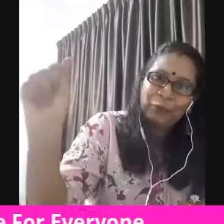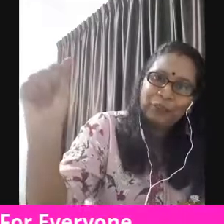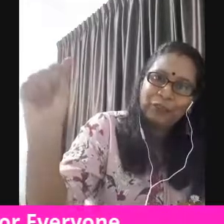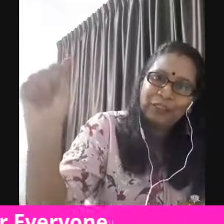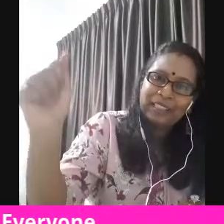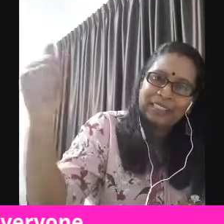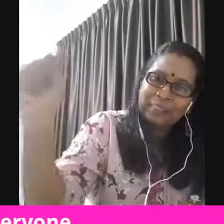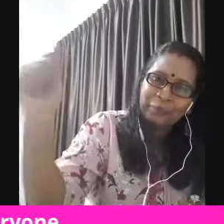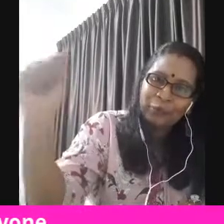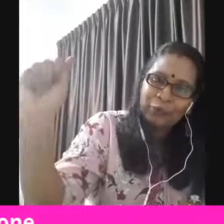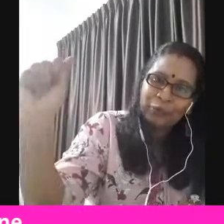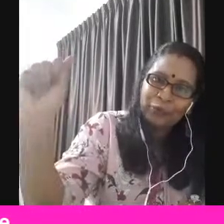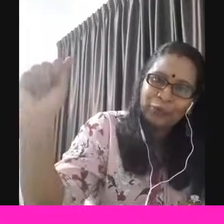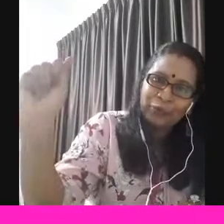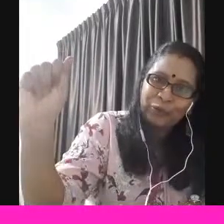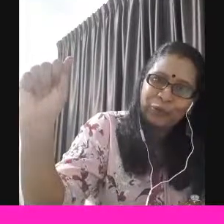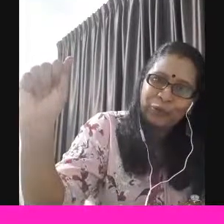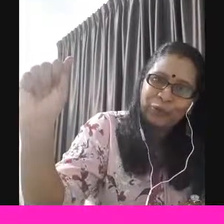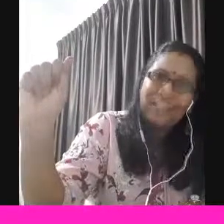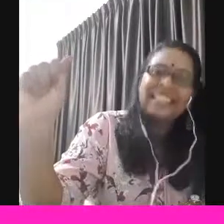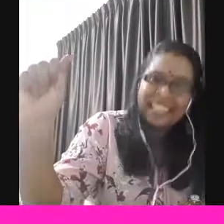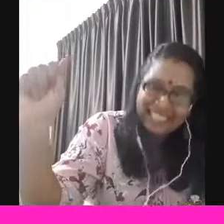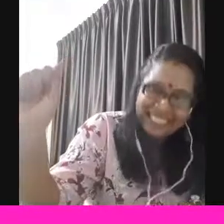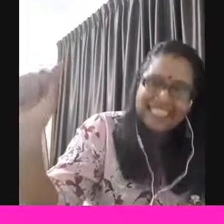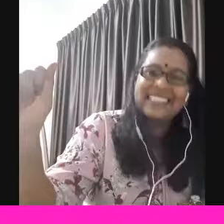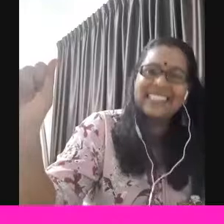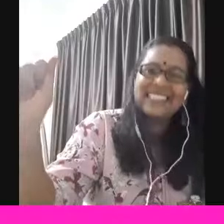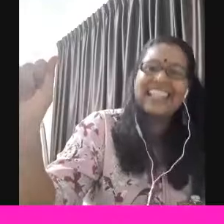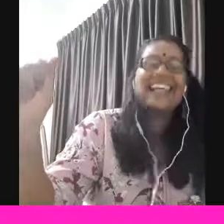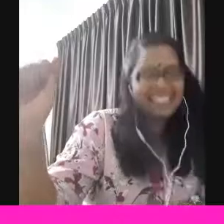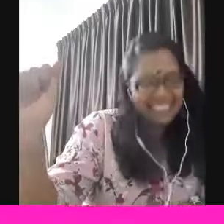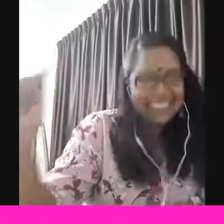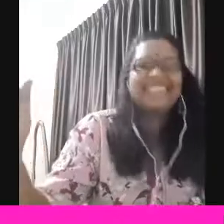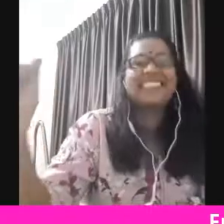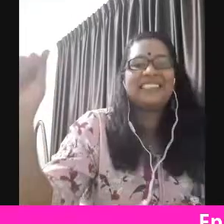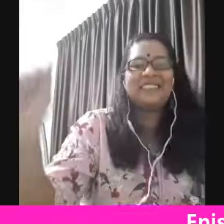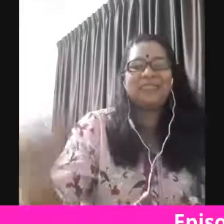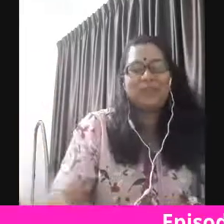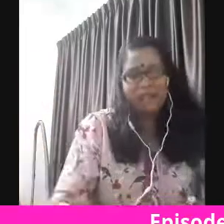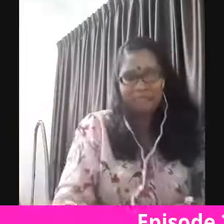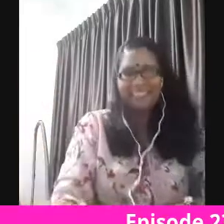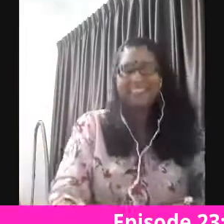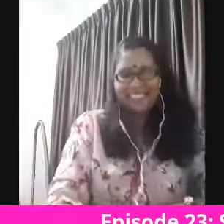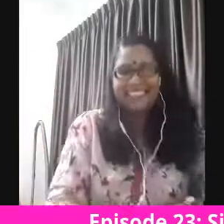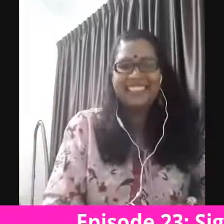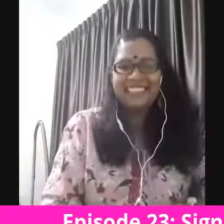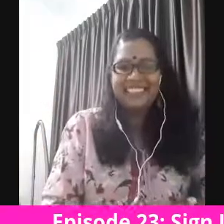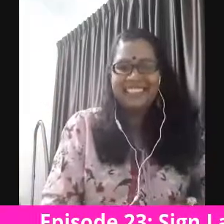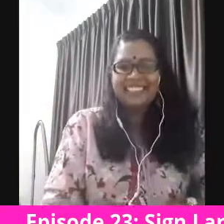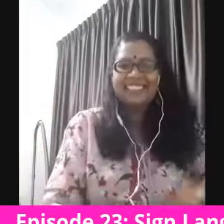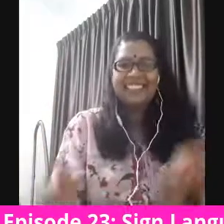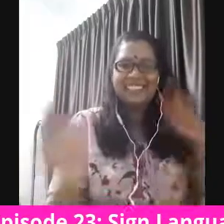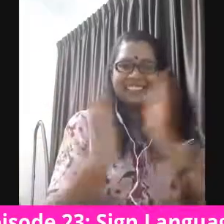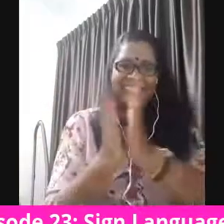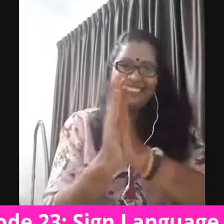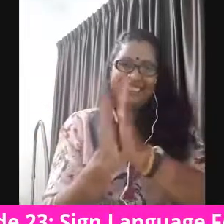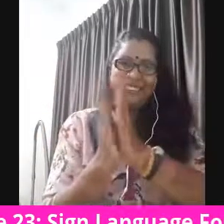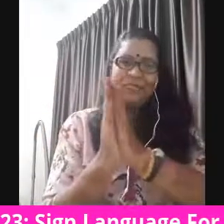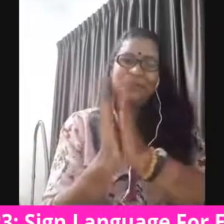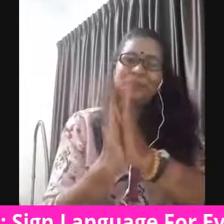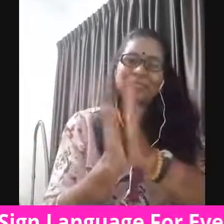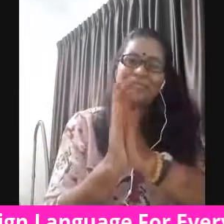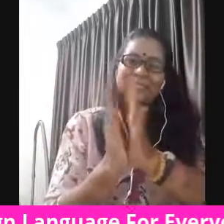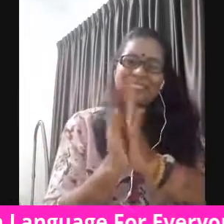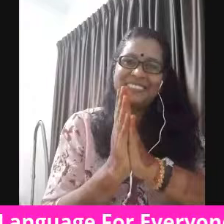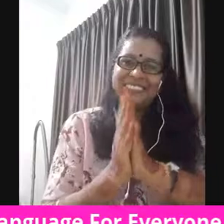Sepuluh. Sepuluh. Yes, Okay. Okay. that's for number. So see guys, I guess we have 1, actually